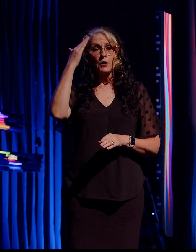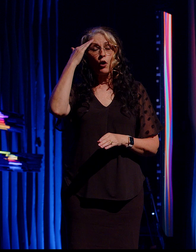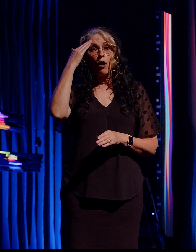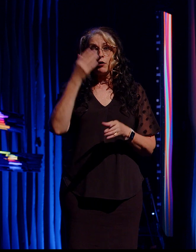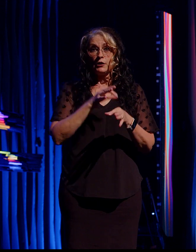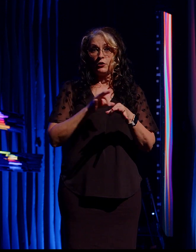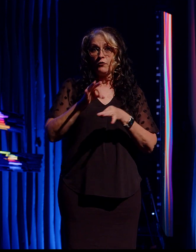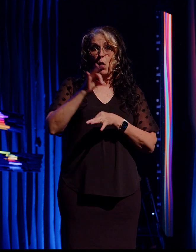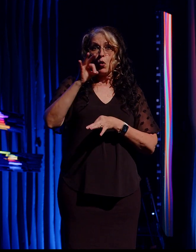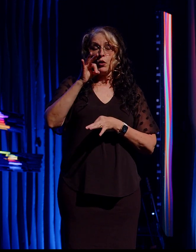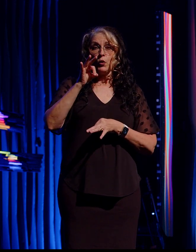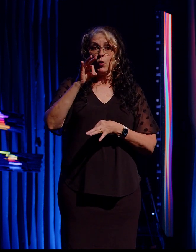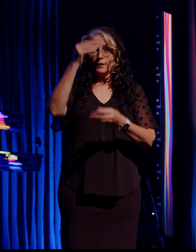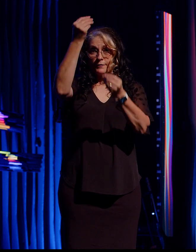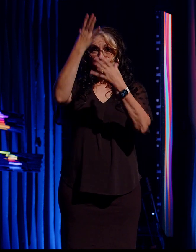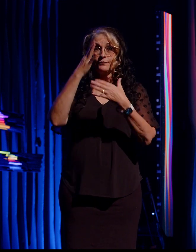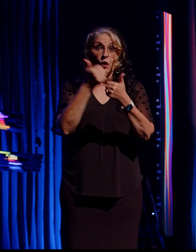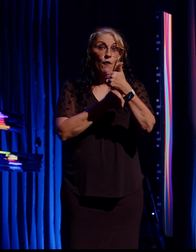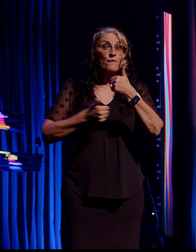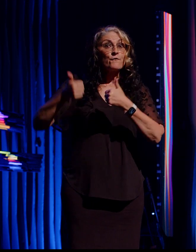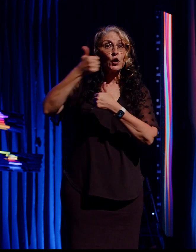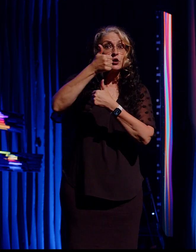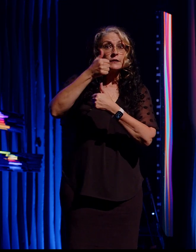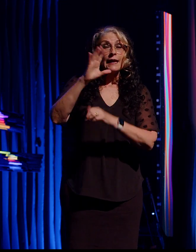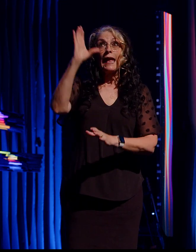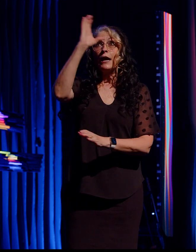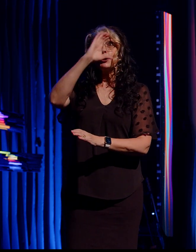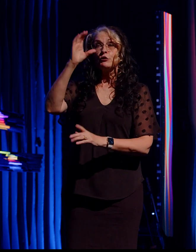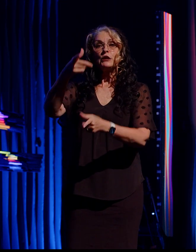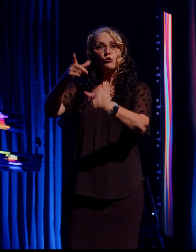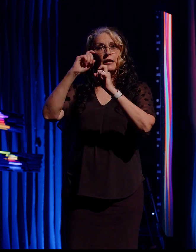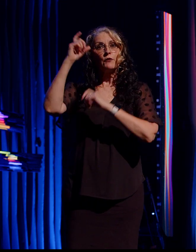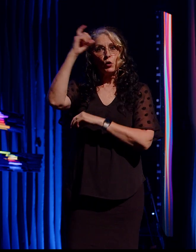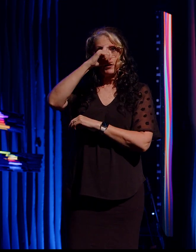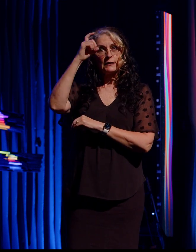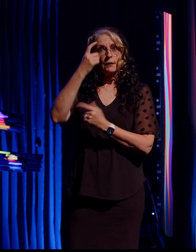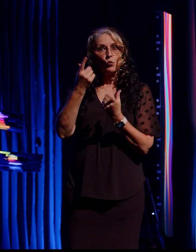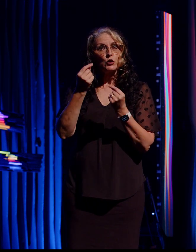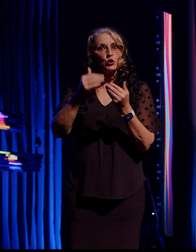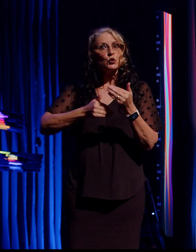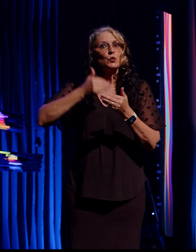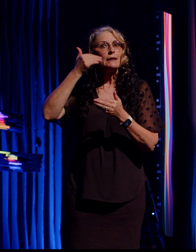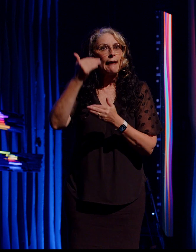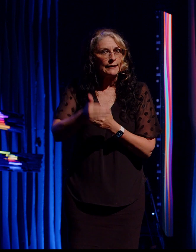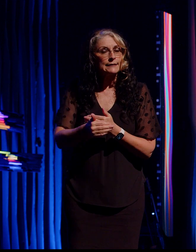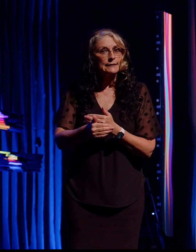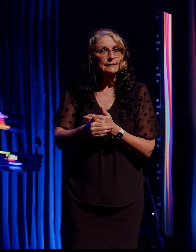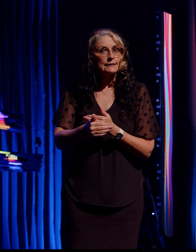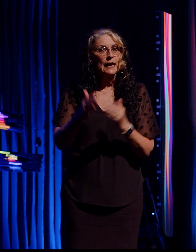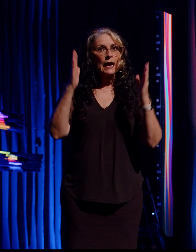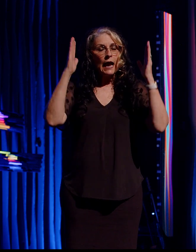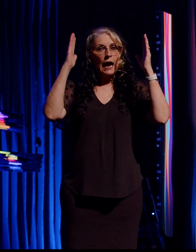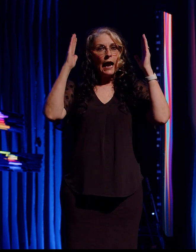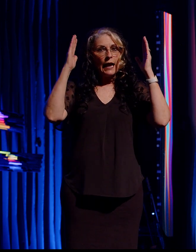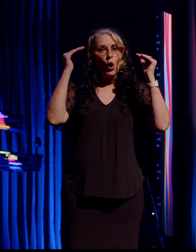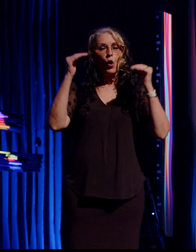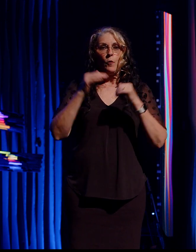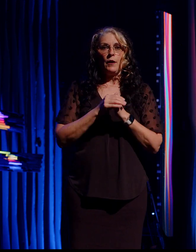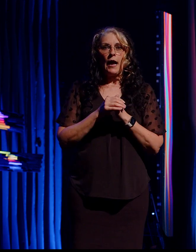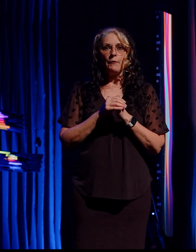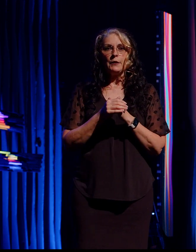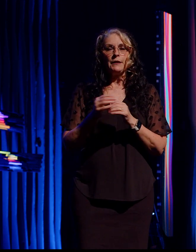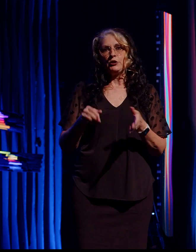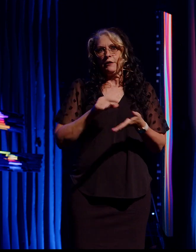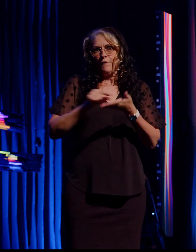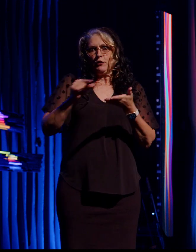the Holy One's insight. You put God first, you seek him, he'll give you wisdom and what you need to do next. And what I hope to show, I'm just going to be